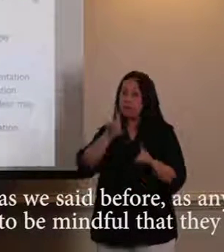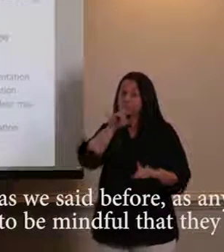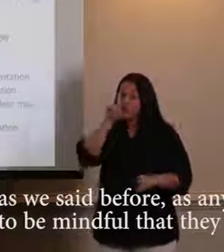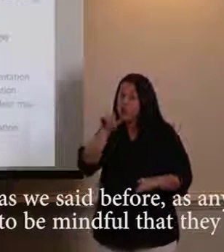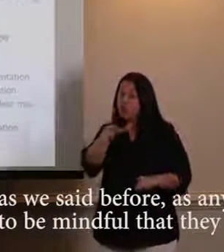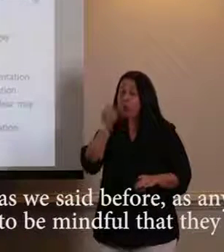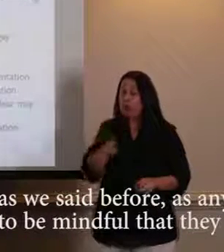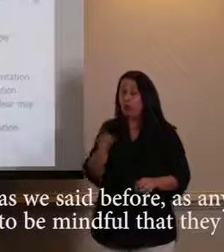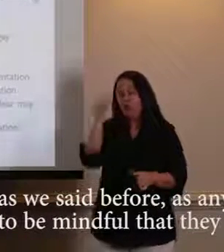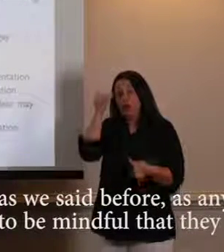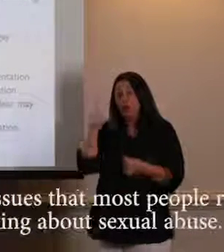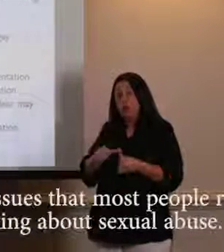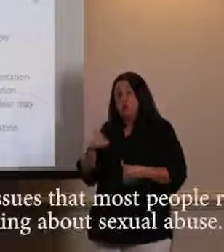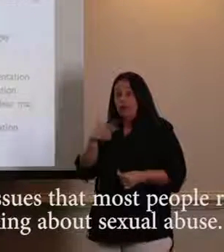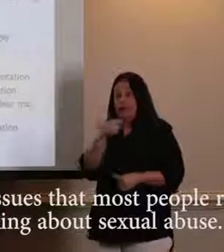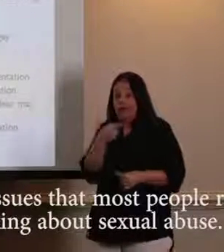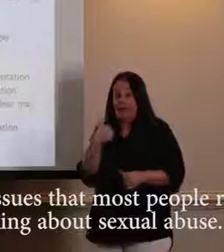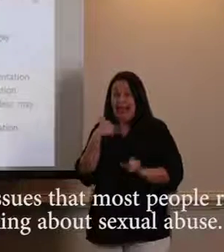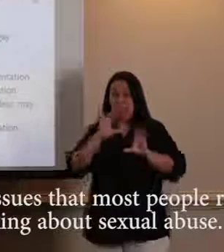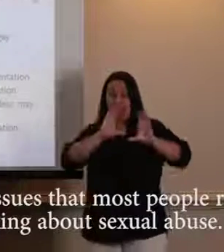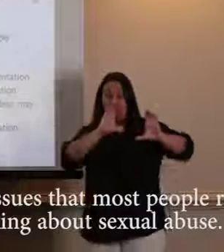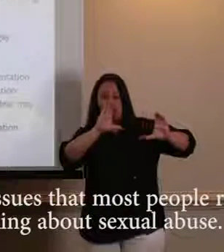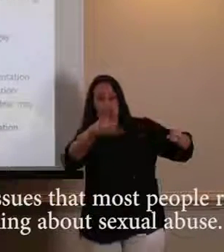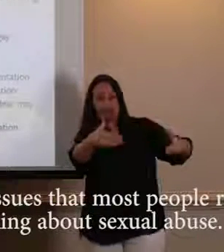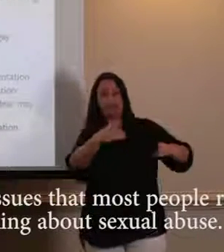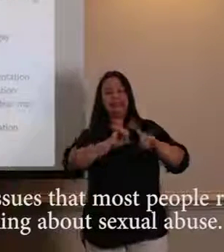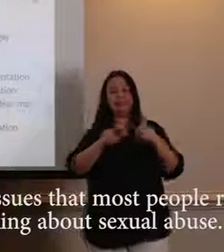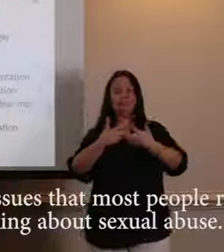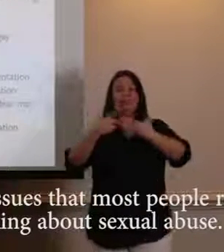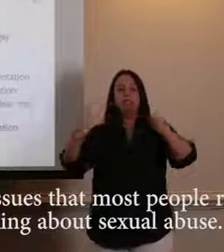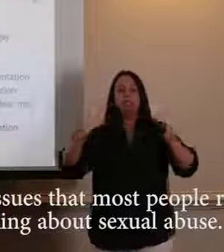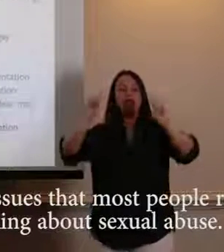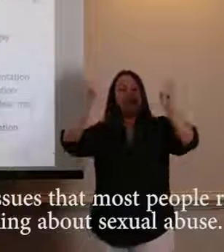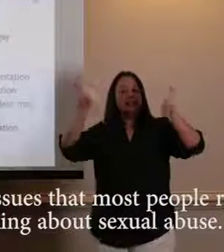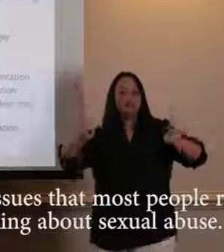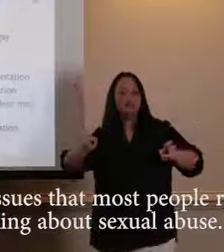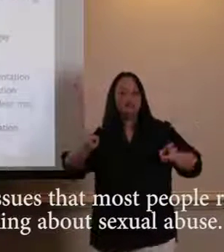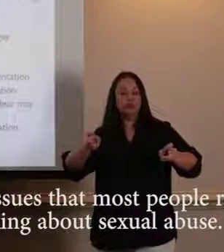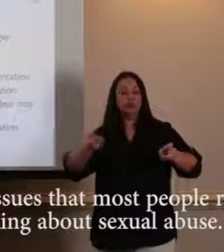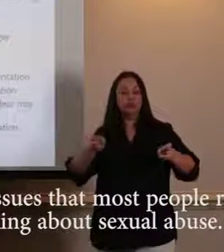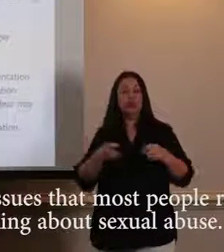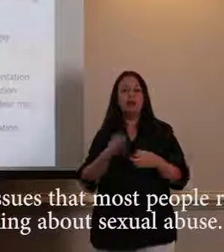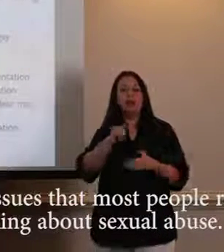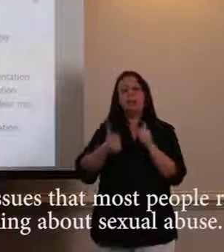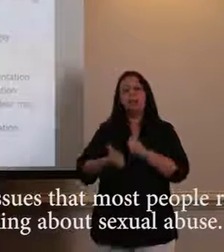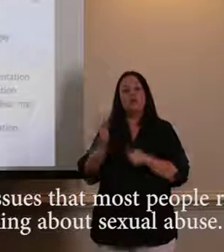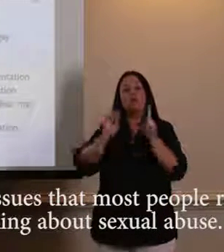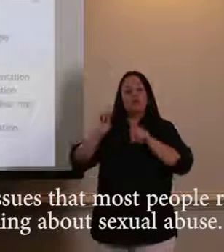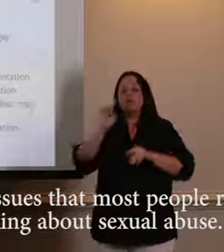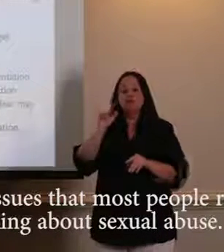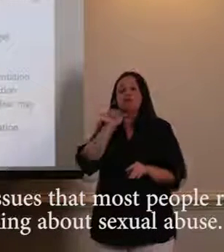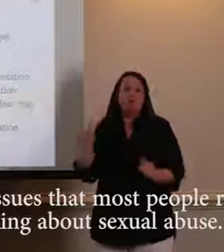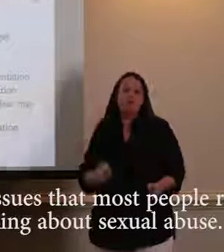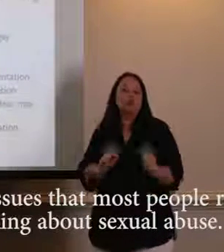be mindful that they have a whole compounded set of issues that most people really don't address when we're talking